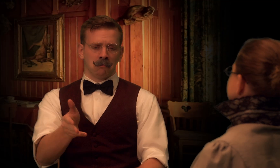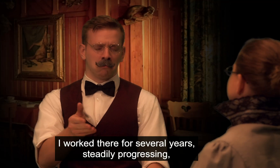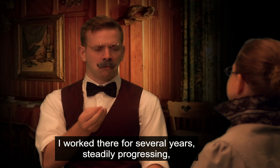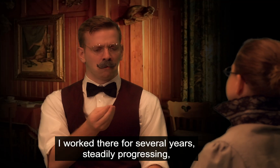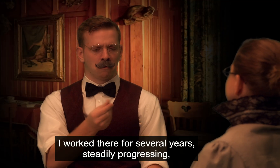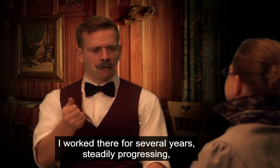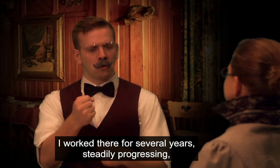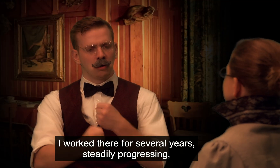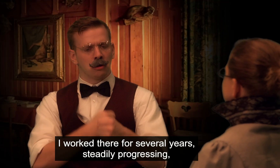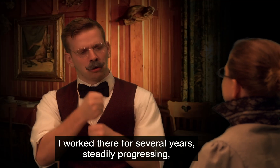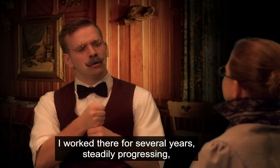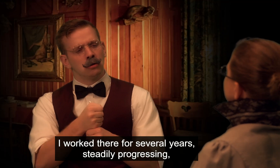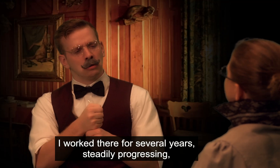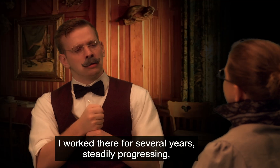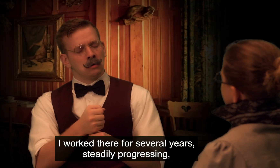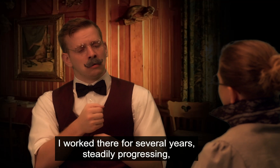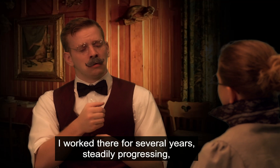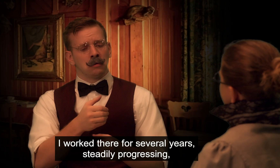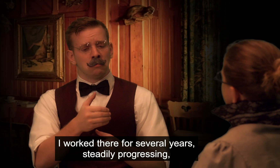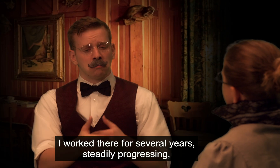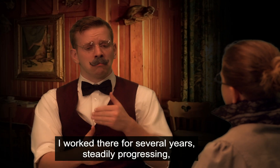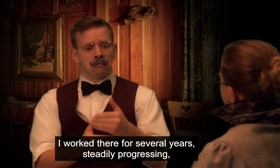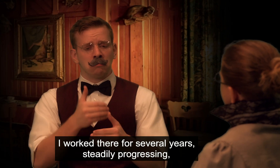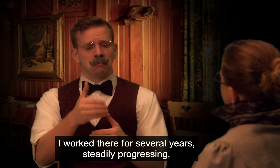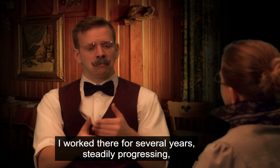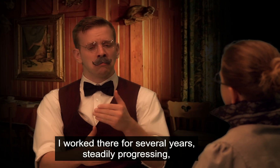I worked there for several years, steadily progressing,